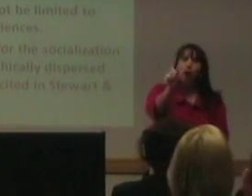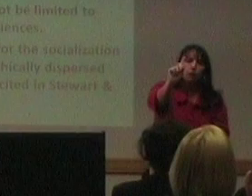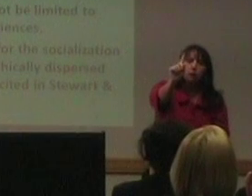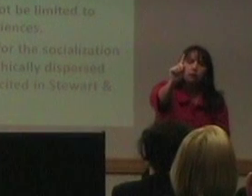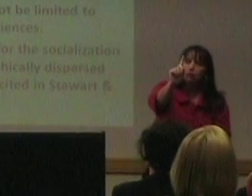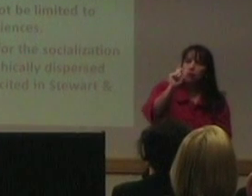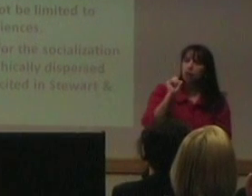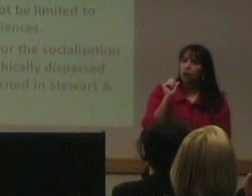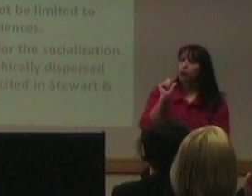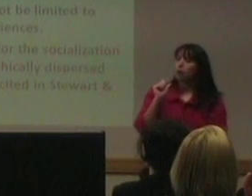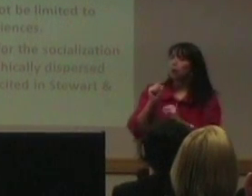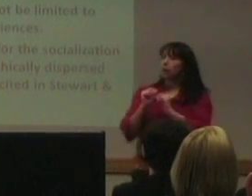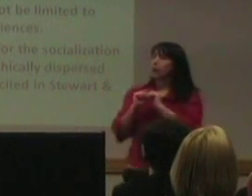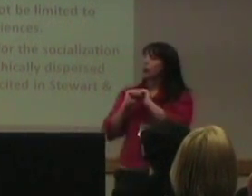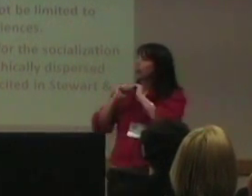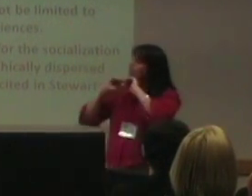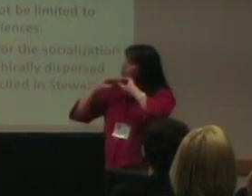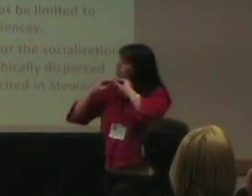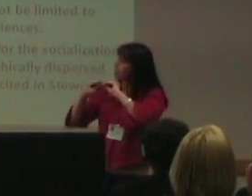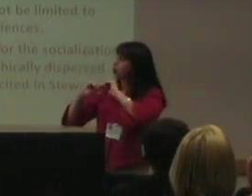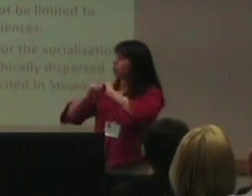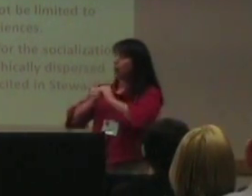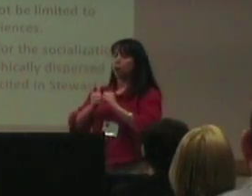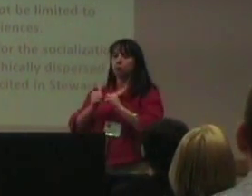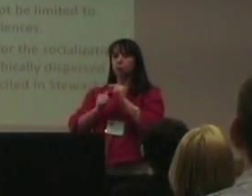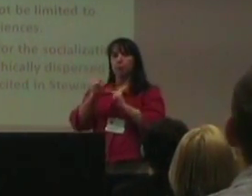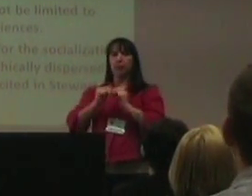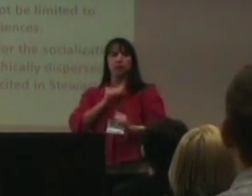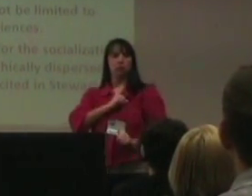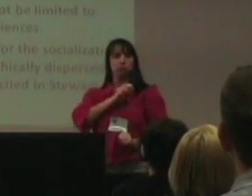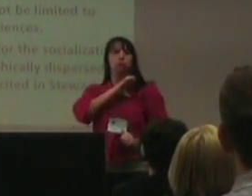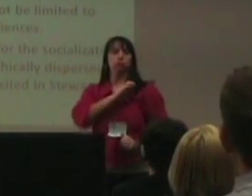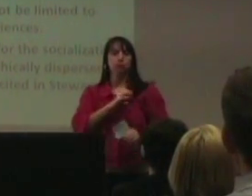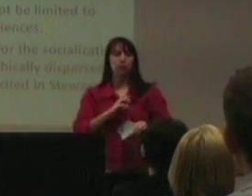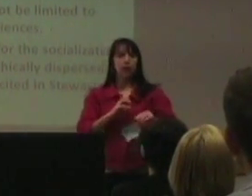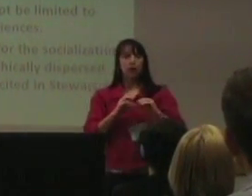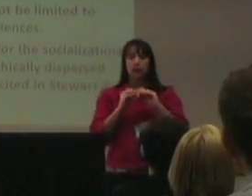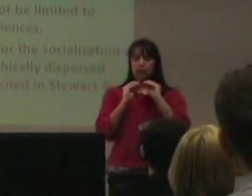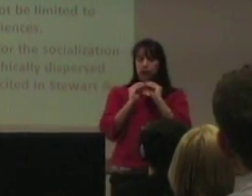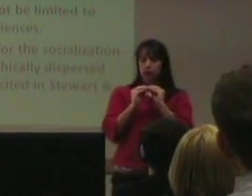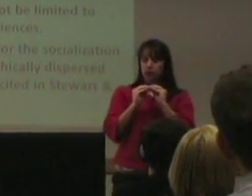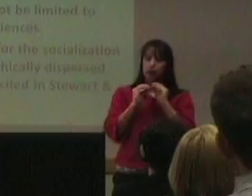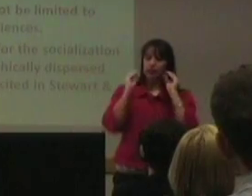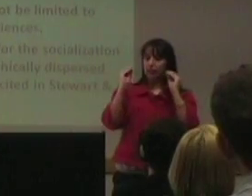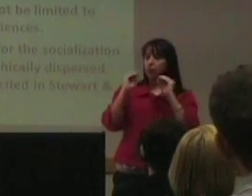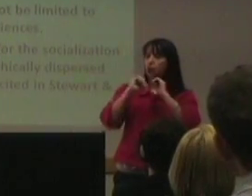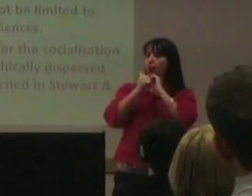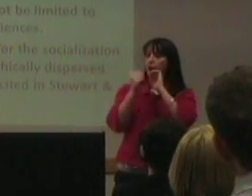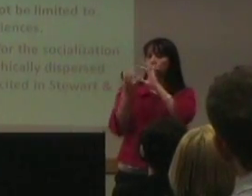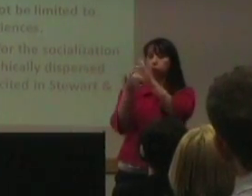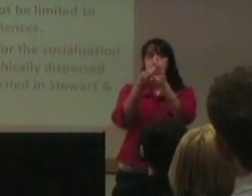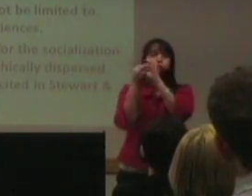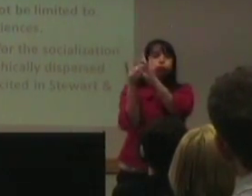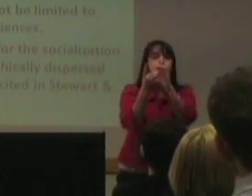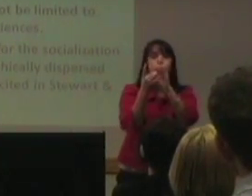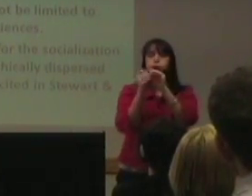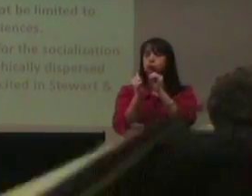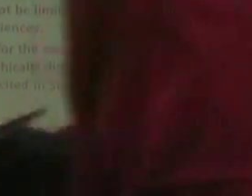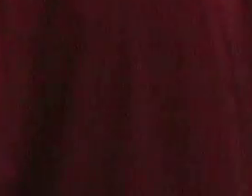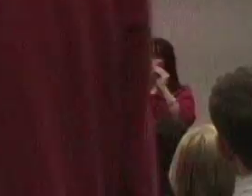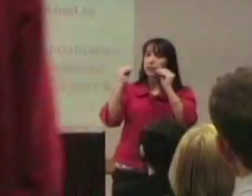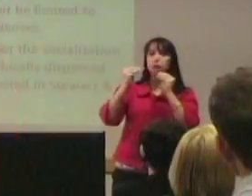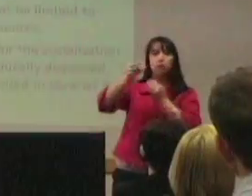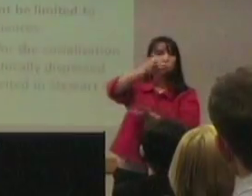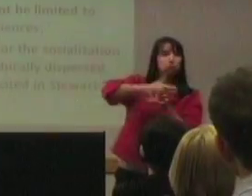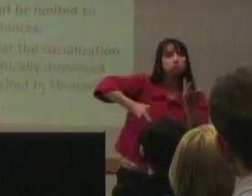Teaching sports isn't just about teaching the how-to. It's teaching about how to build your self-esteem,